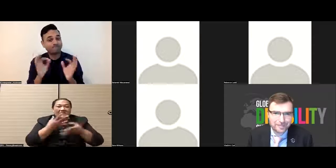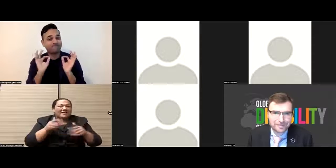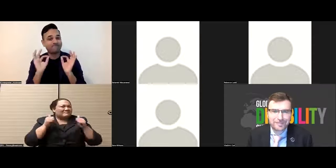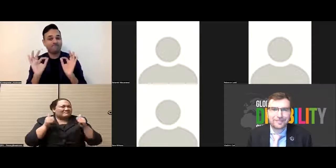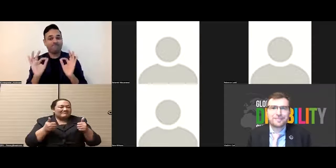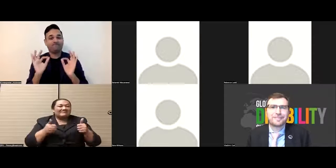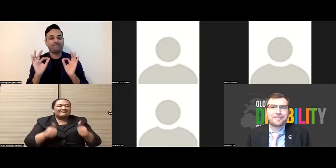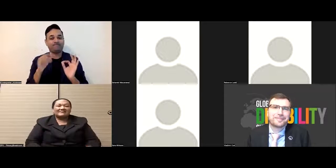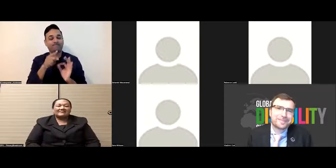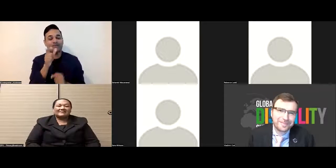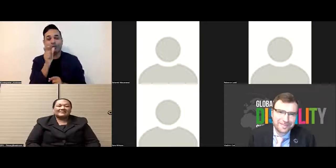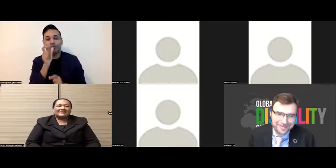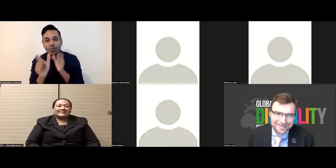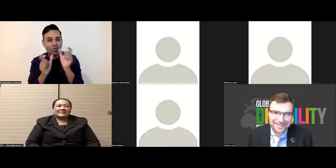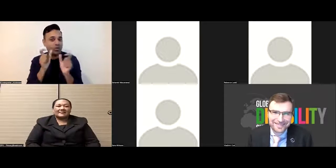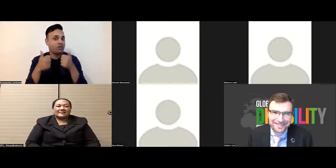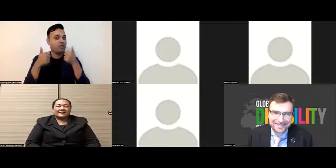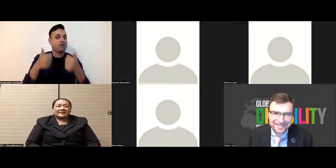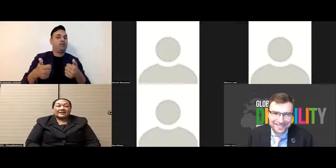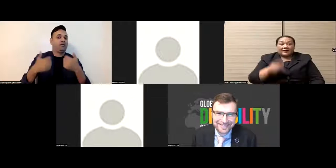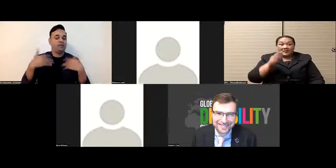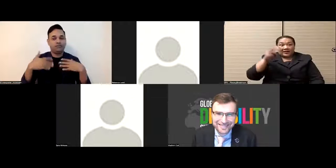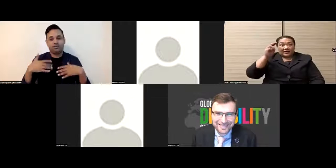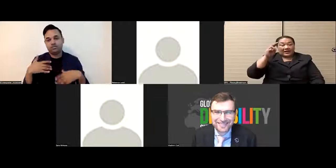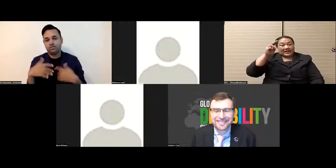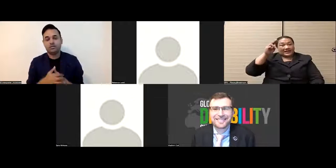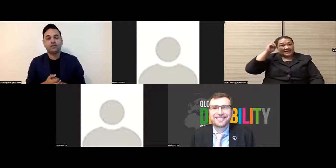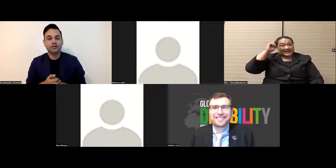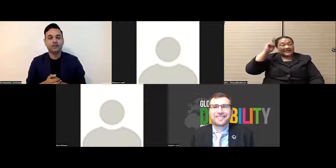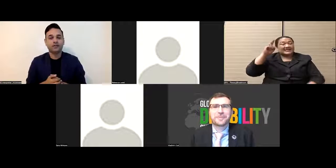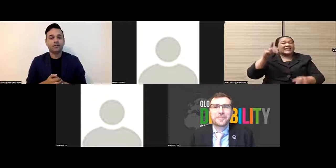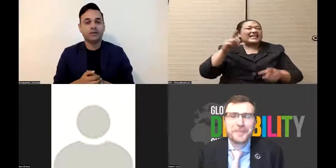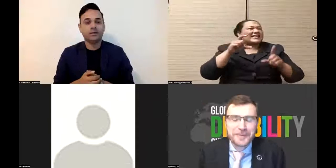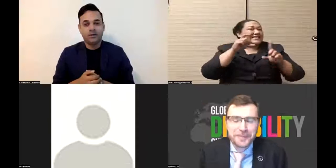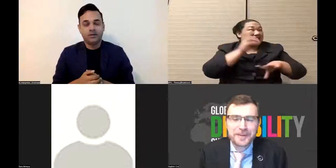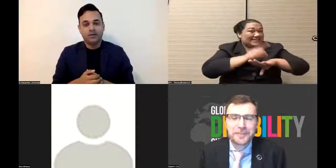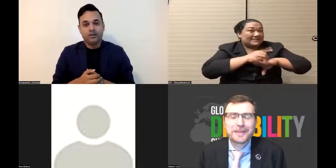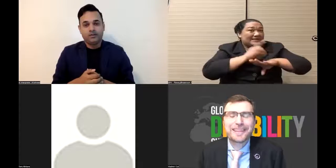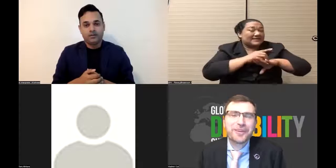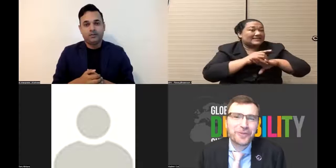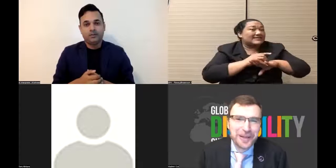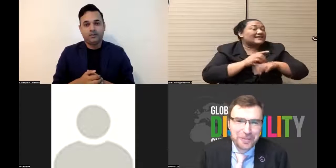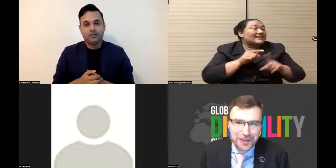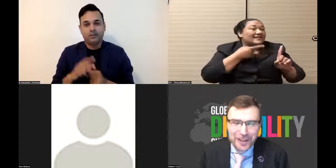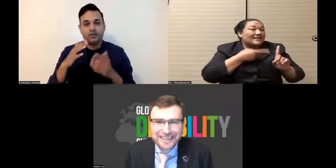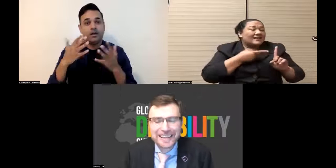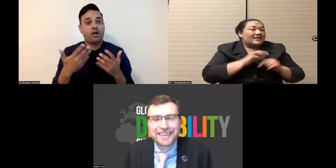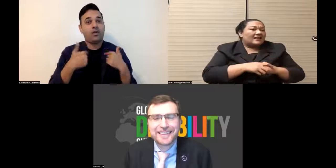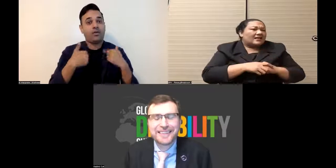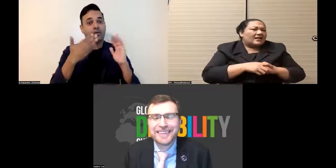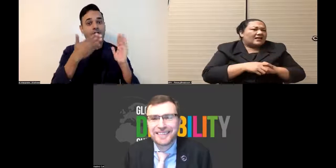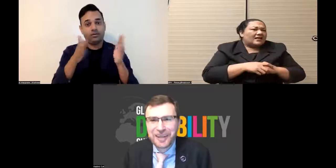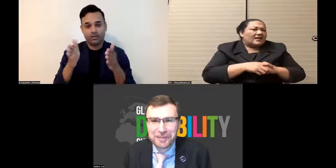Alliance, our very own, Mr. Vladimir Chuk. Vlad, you have the floor. Thank you. Thank you very much, Chair